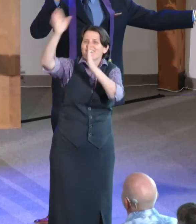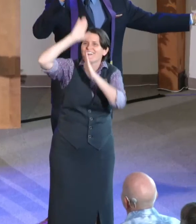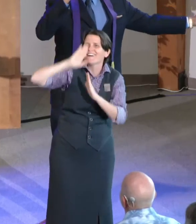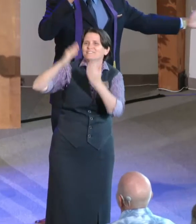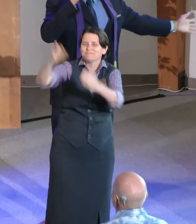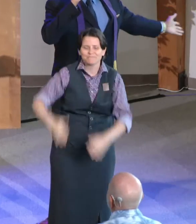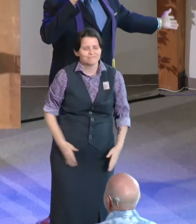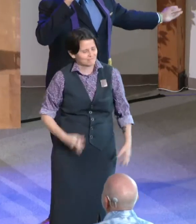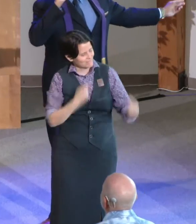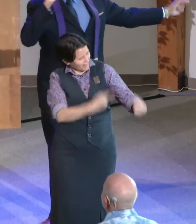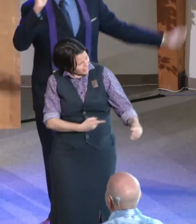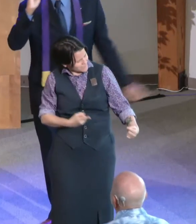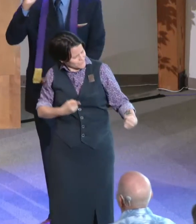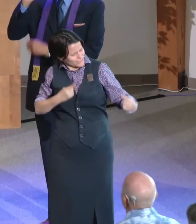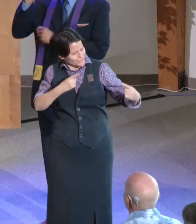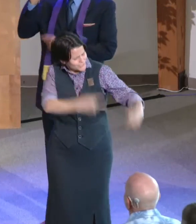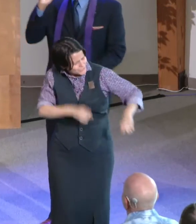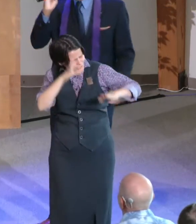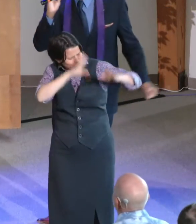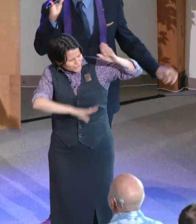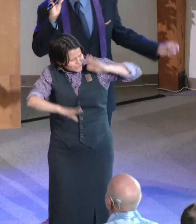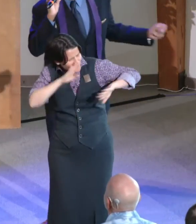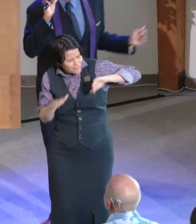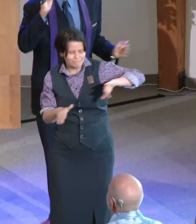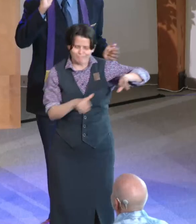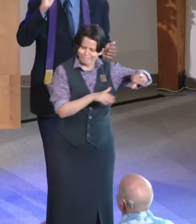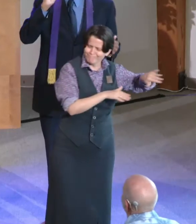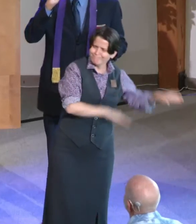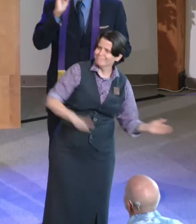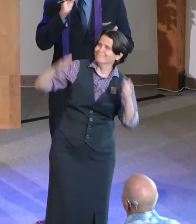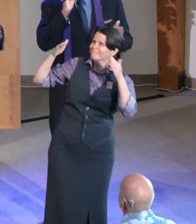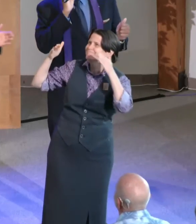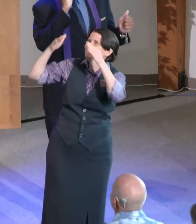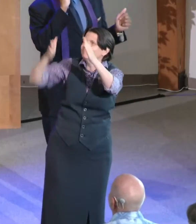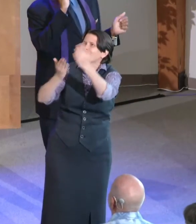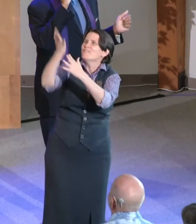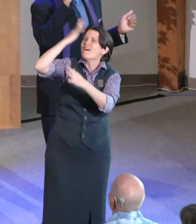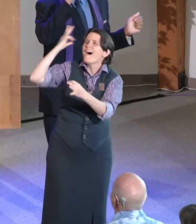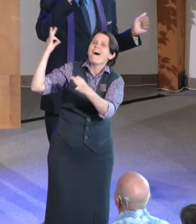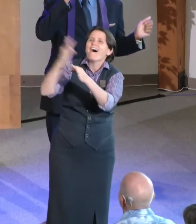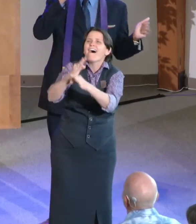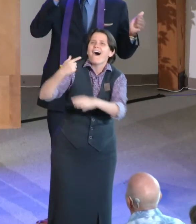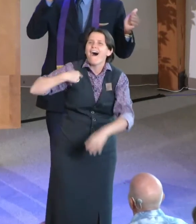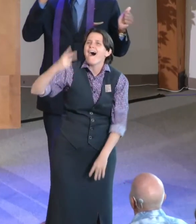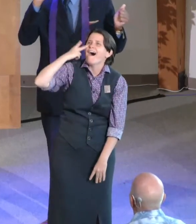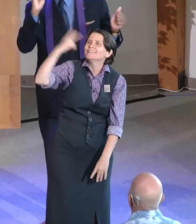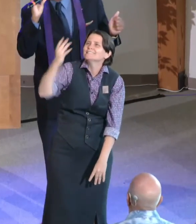struggle, no more strife. With my faith, I see the light. I